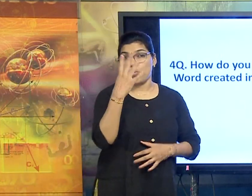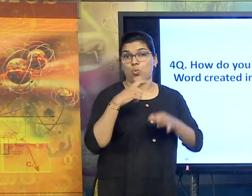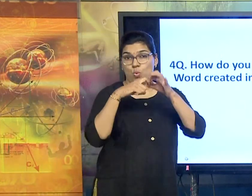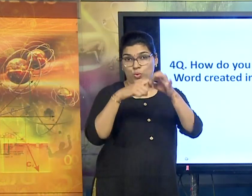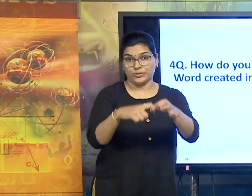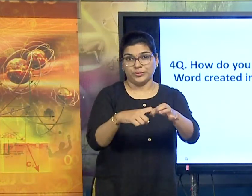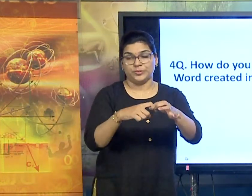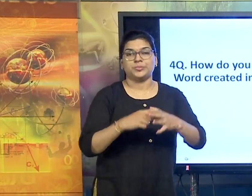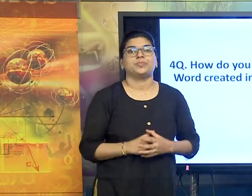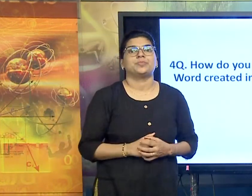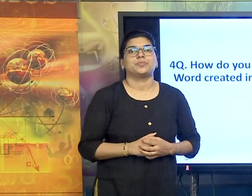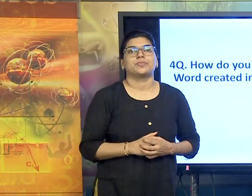Then question 4.